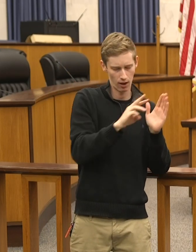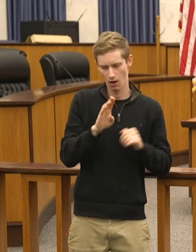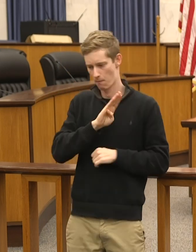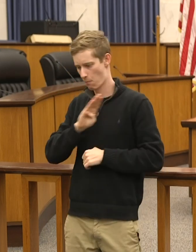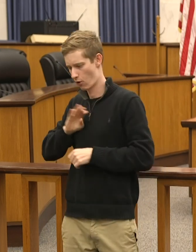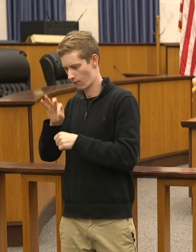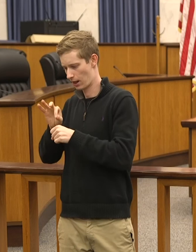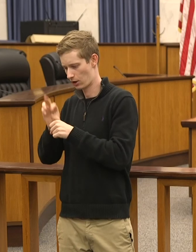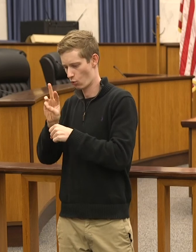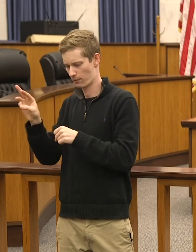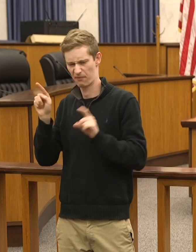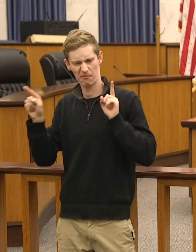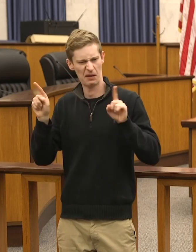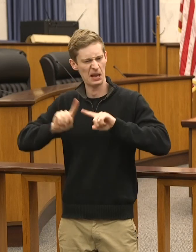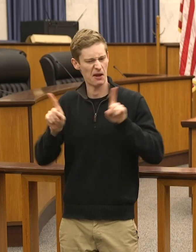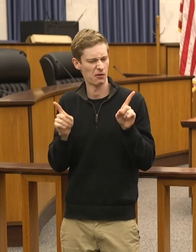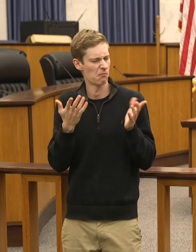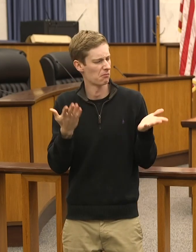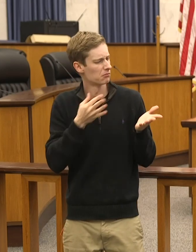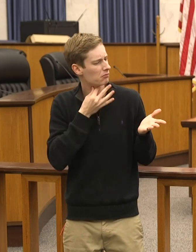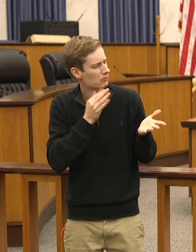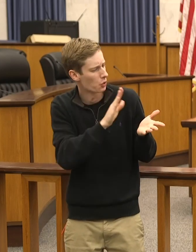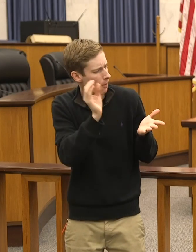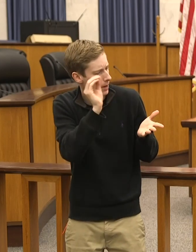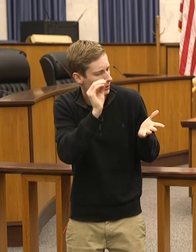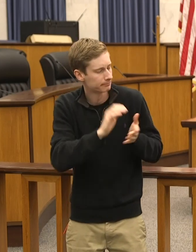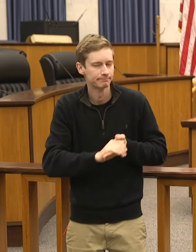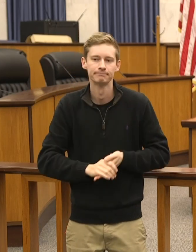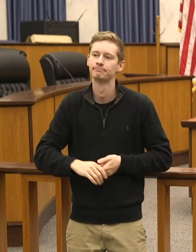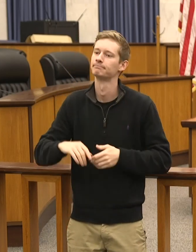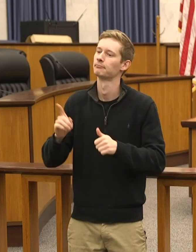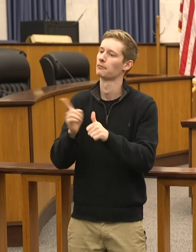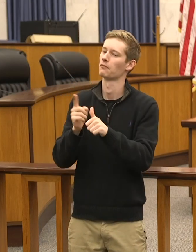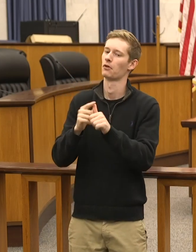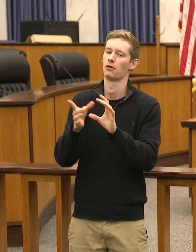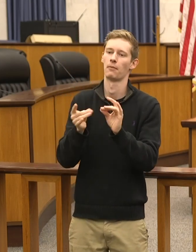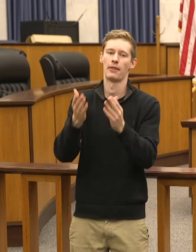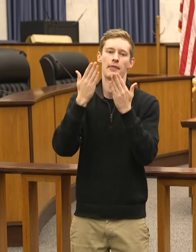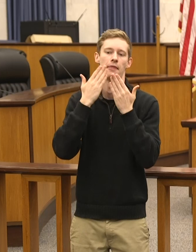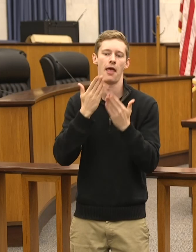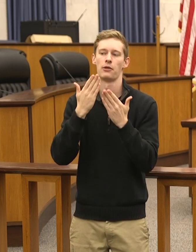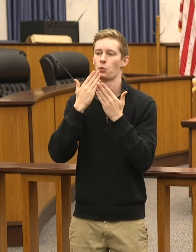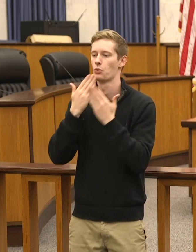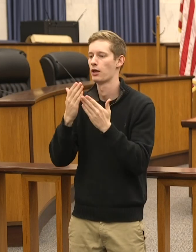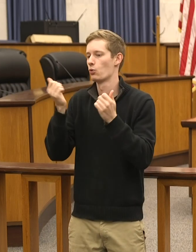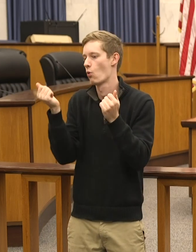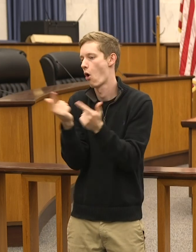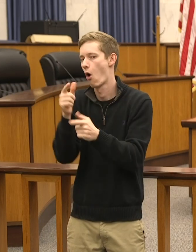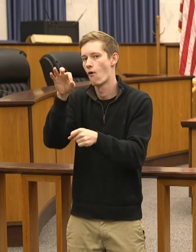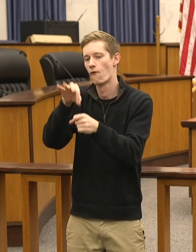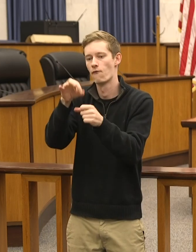Well, first, I want to thank every single Richmond voter who participated in the process. This has been